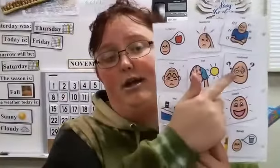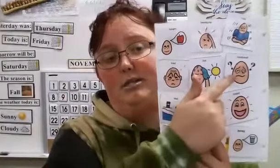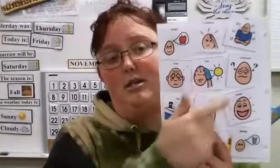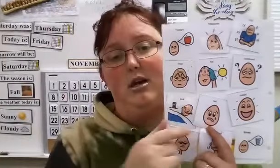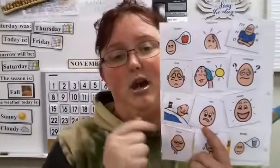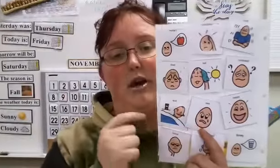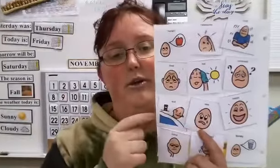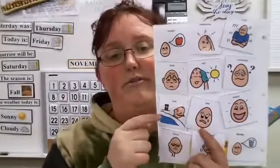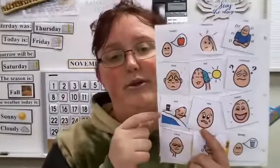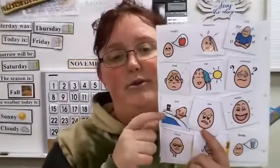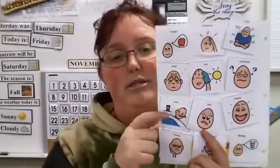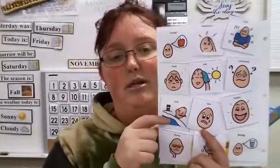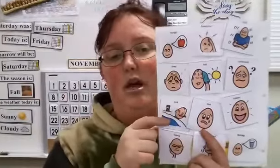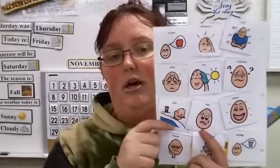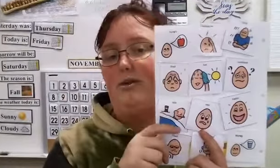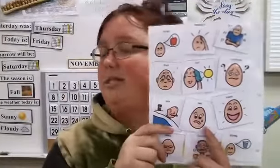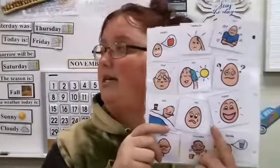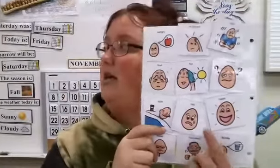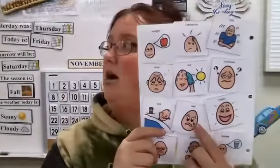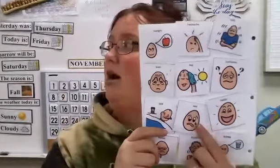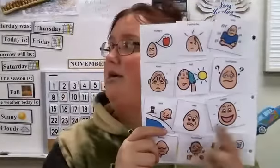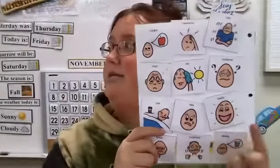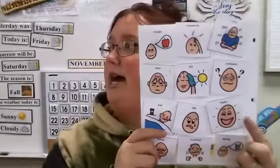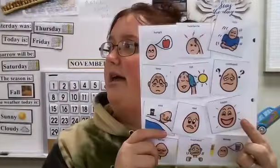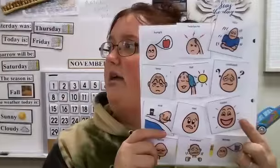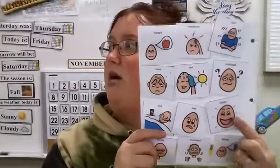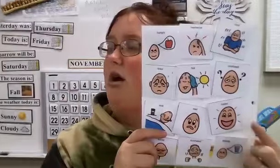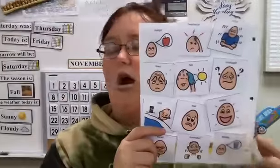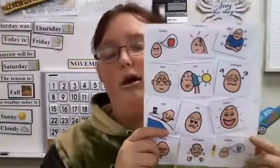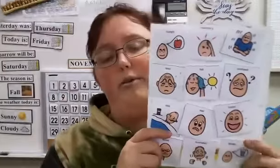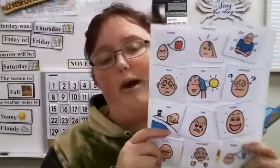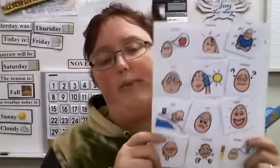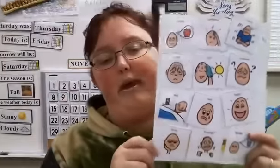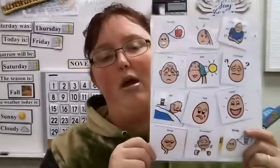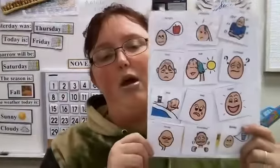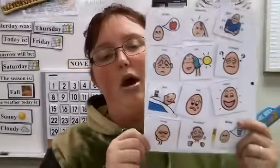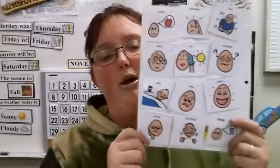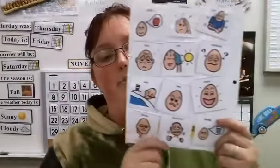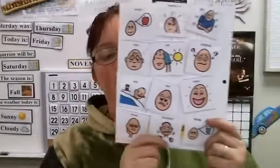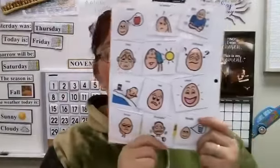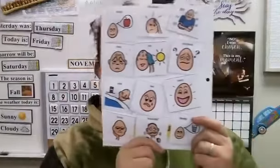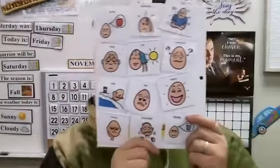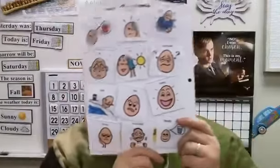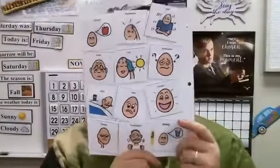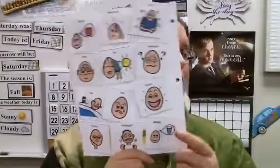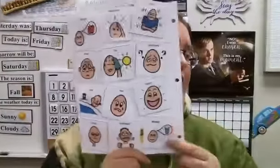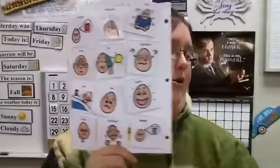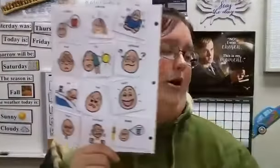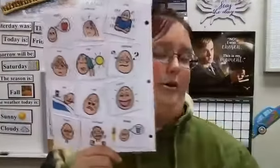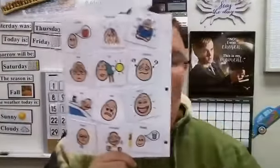hot? Are you confused? Are you sick? Are you sad? Are you happy? Are you bored? Are you frustrated? Or are you